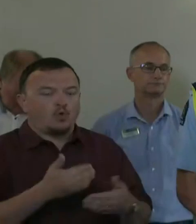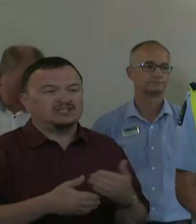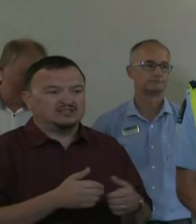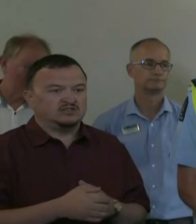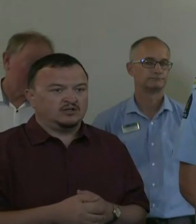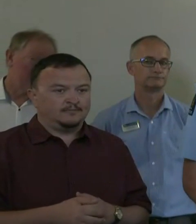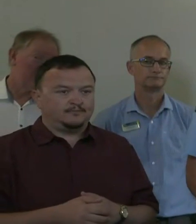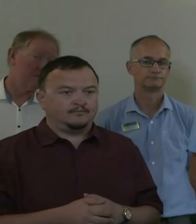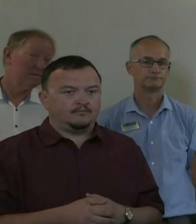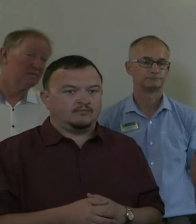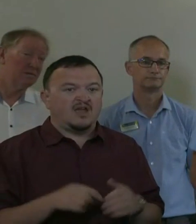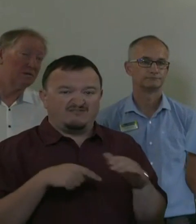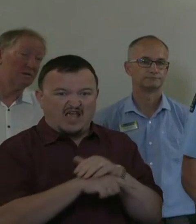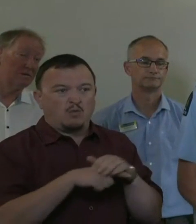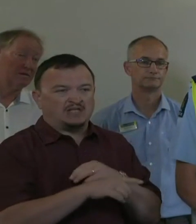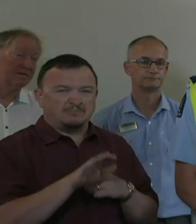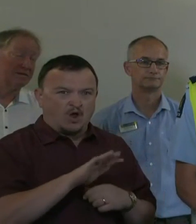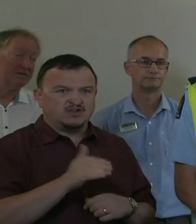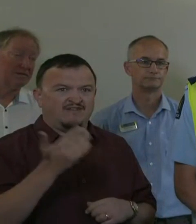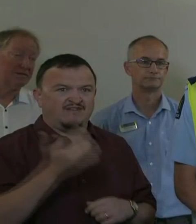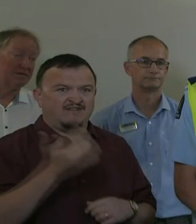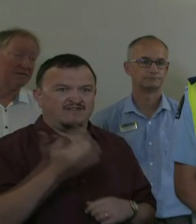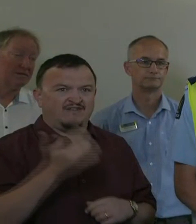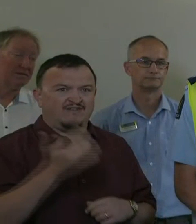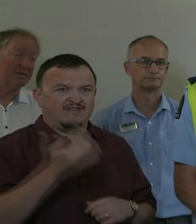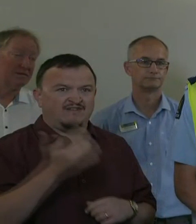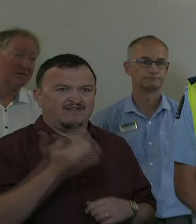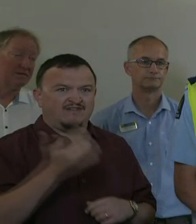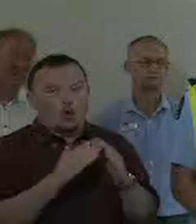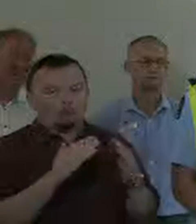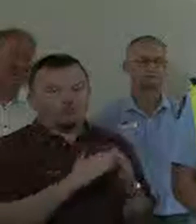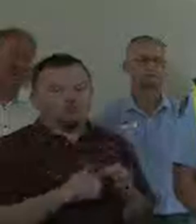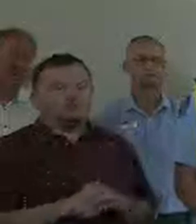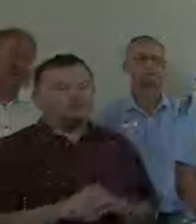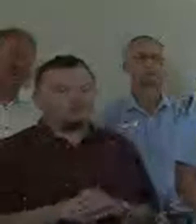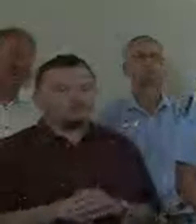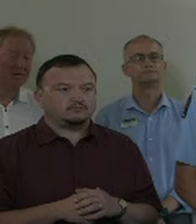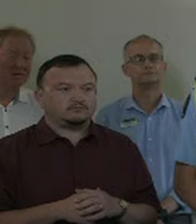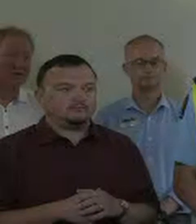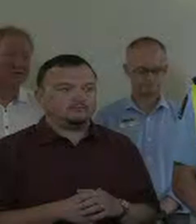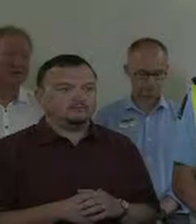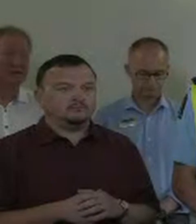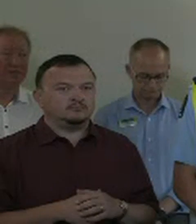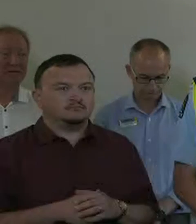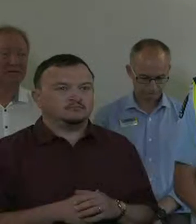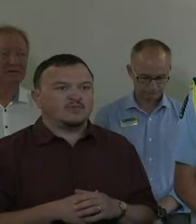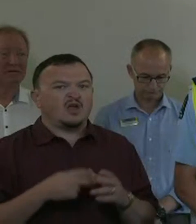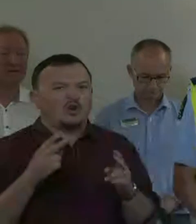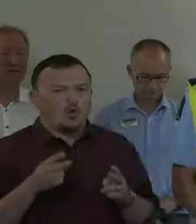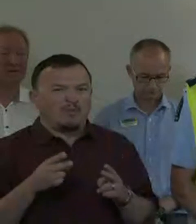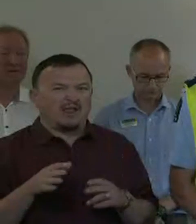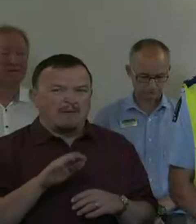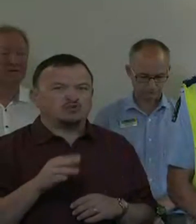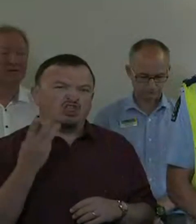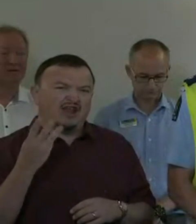evacuation of approximately 570 homes in that area, which in normal conditions houses about 3,000